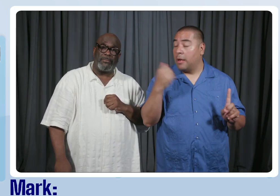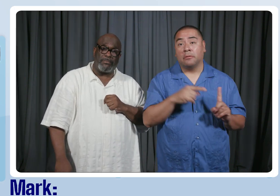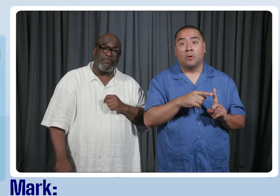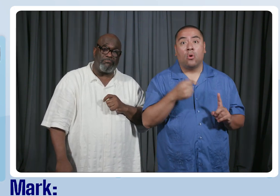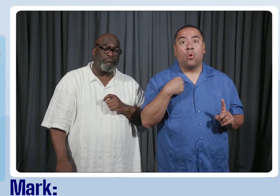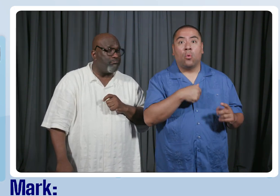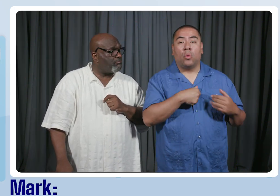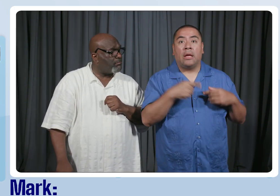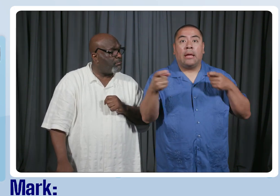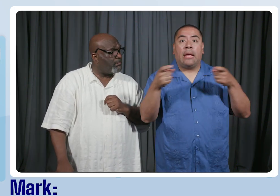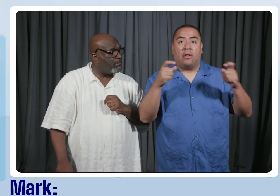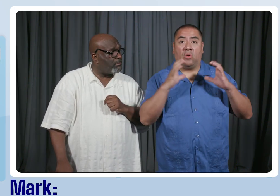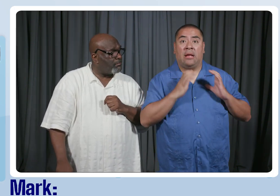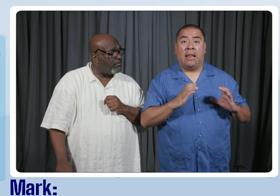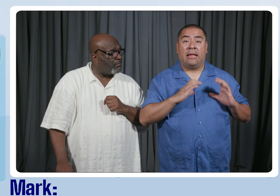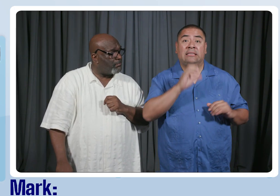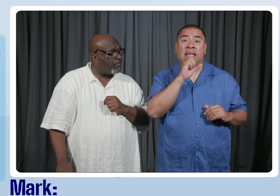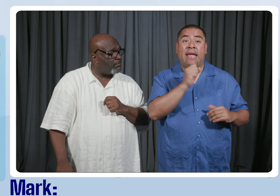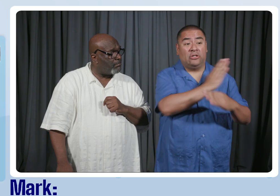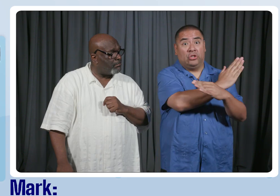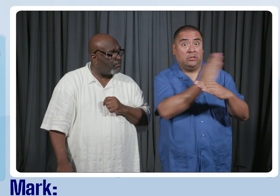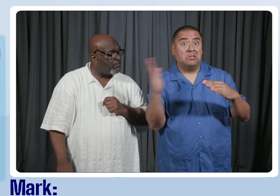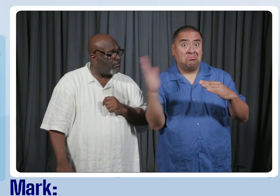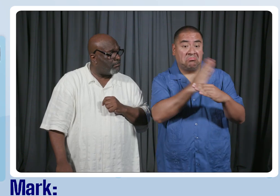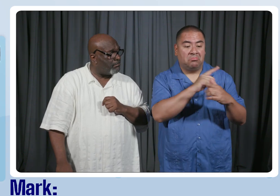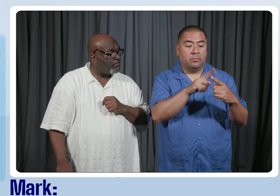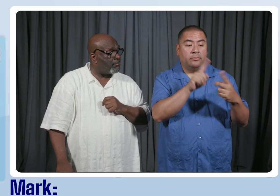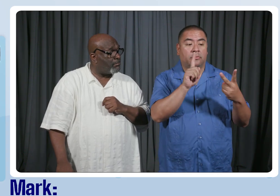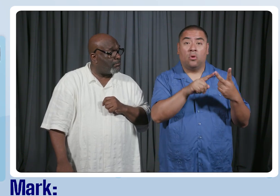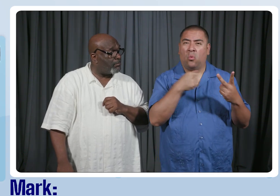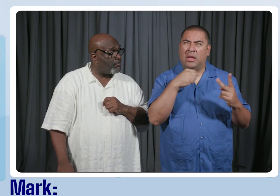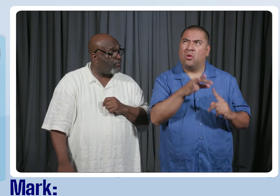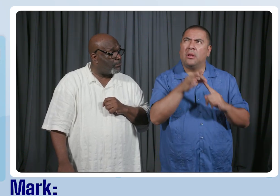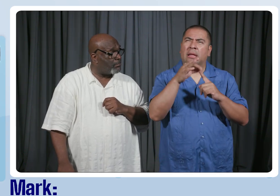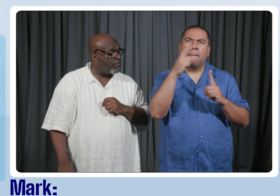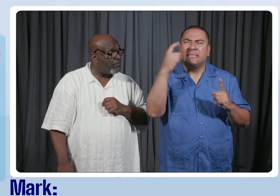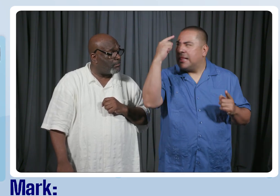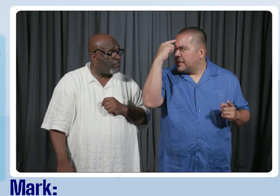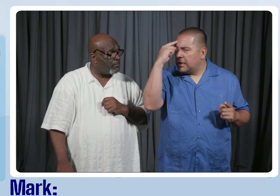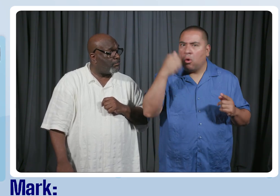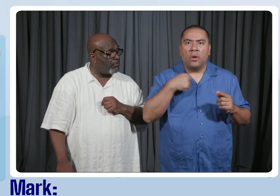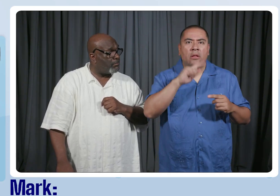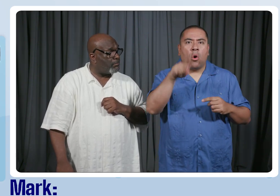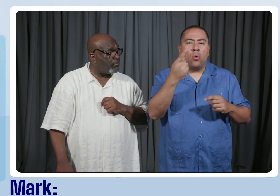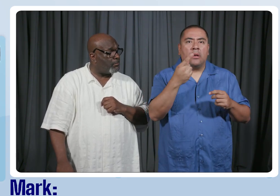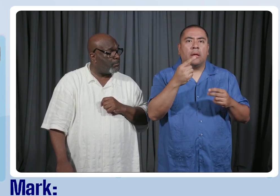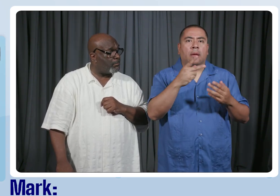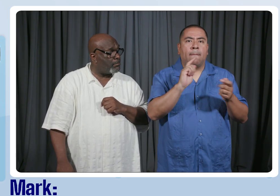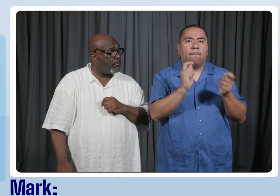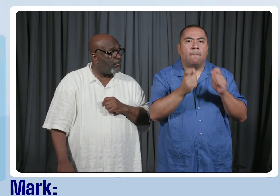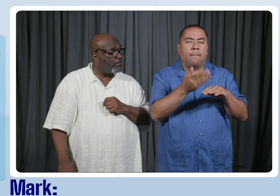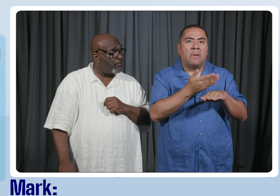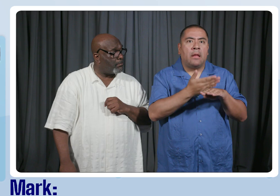we handle clients of all ages. It's unique in the fact that I believe we're the only modification program that also